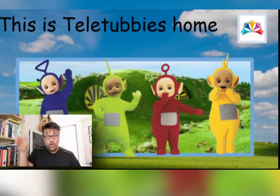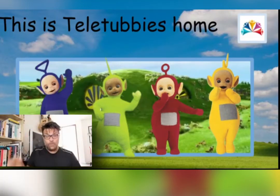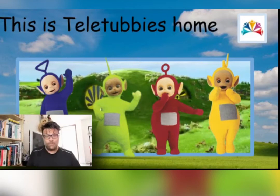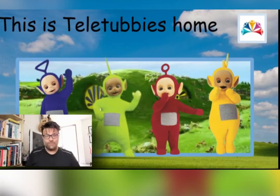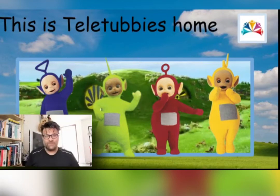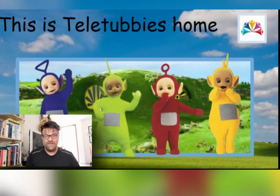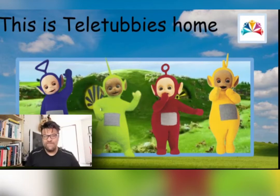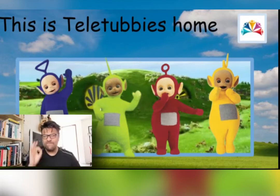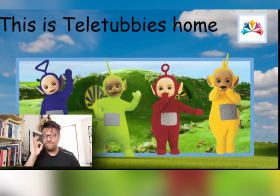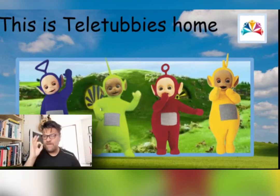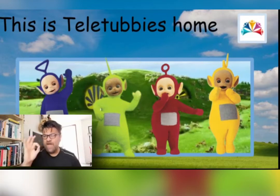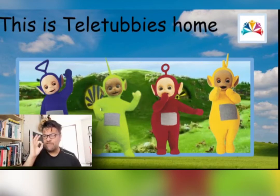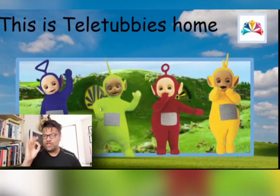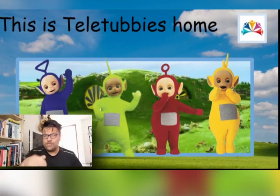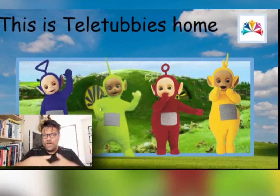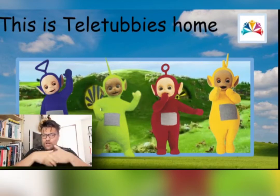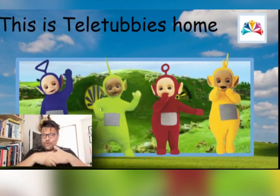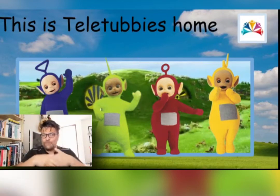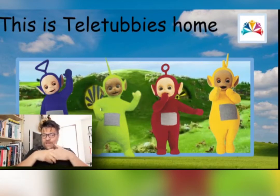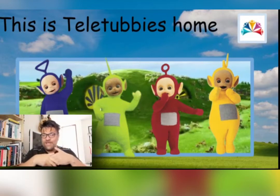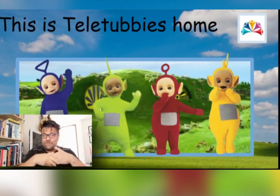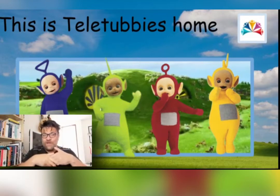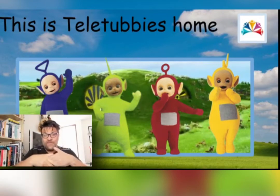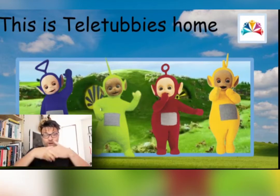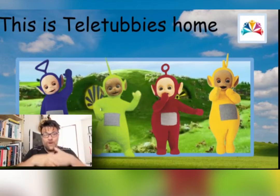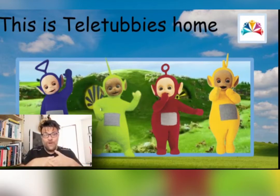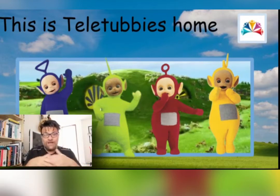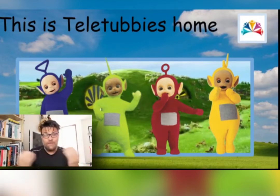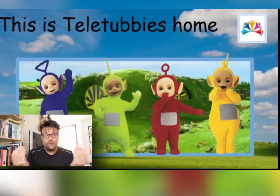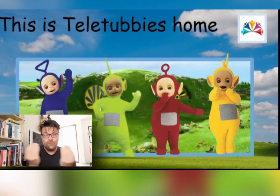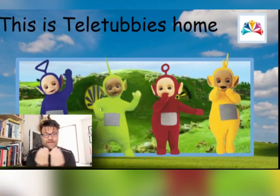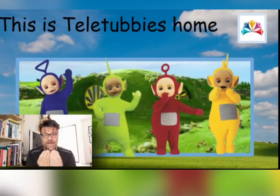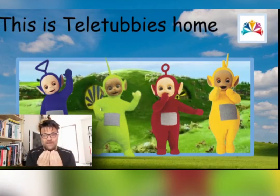dome. Very special place where they all come together.